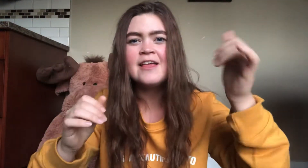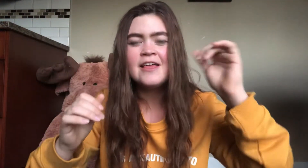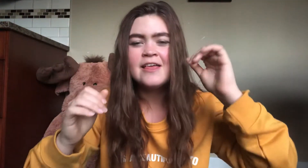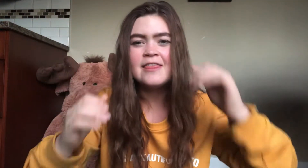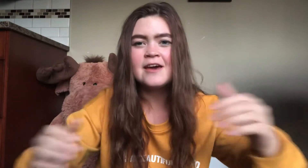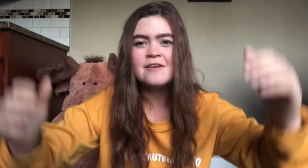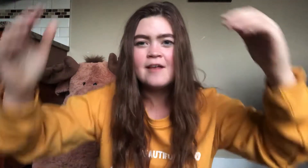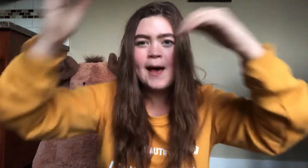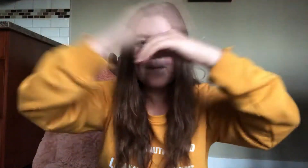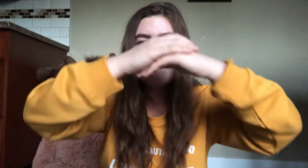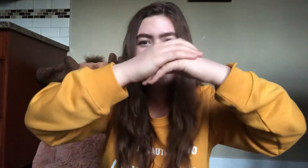There's a,